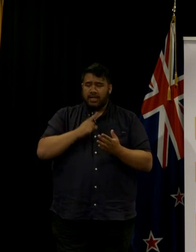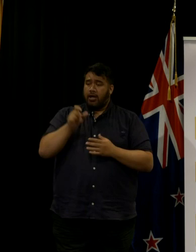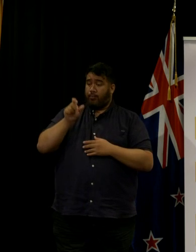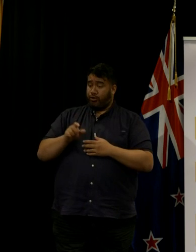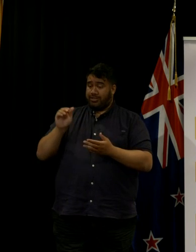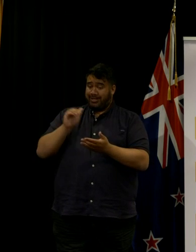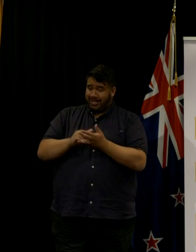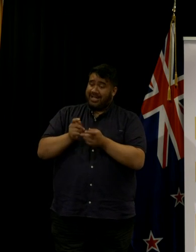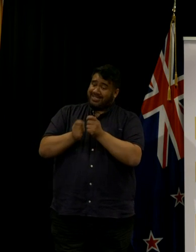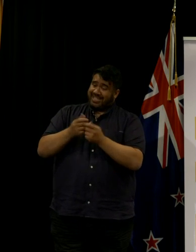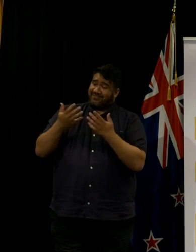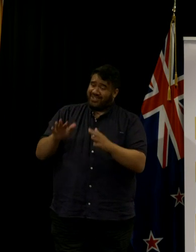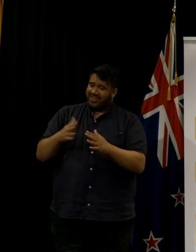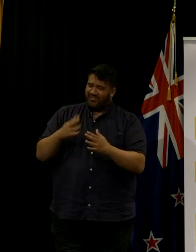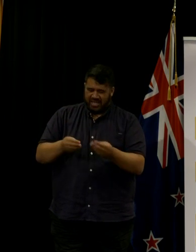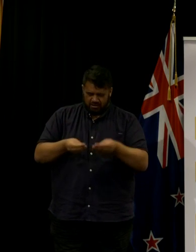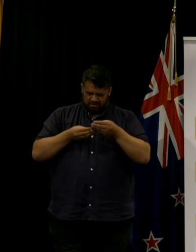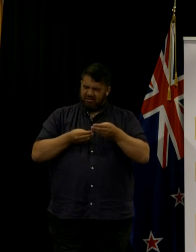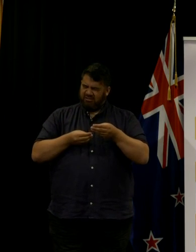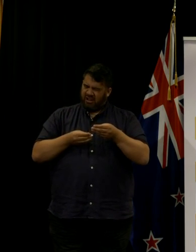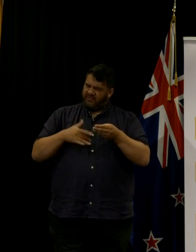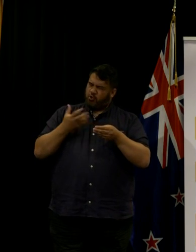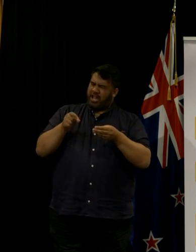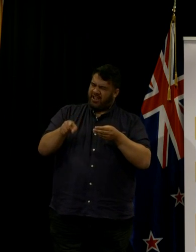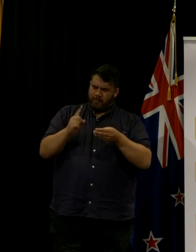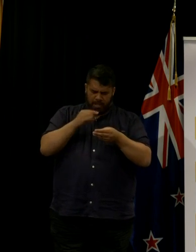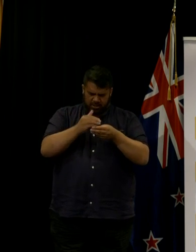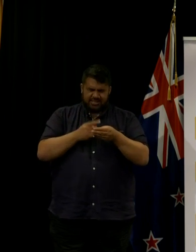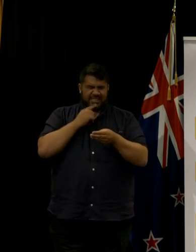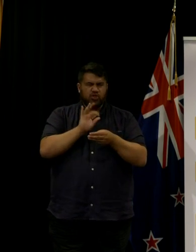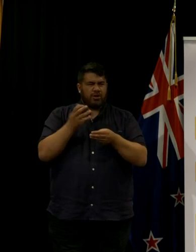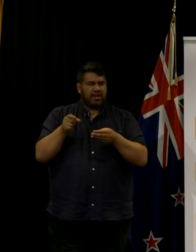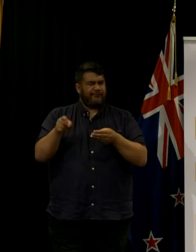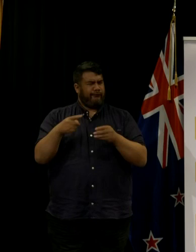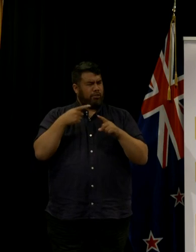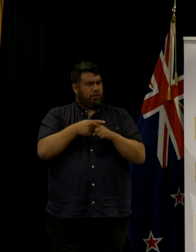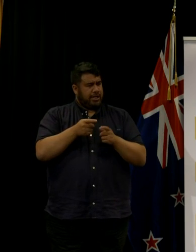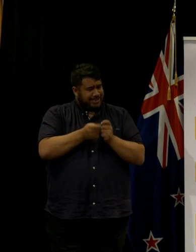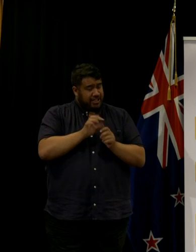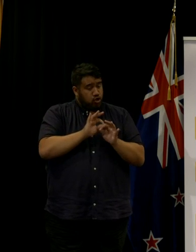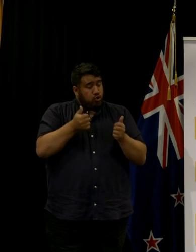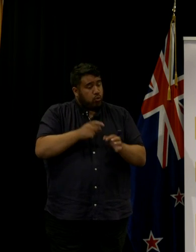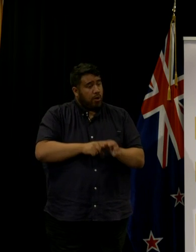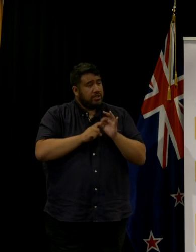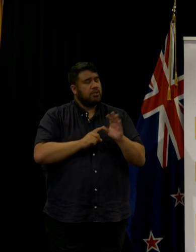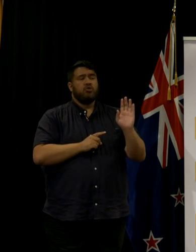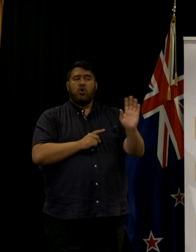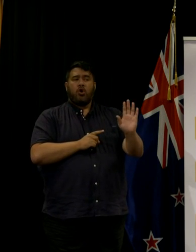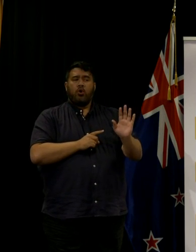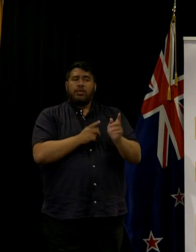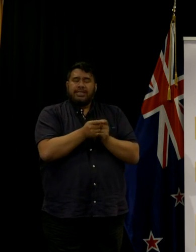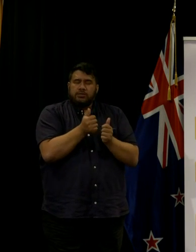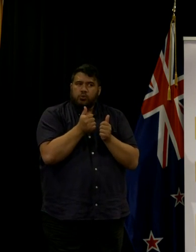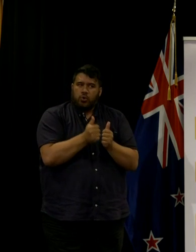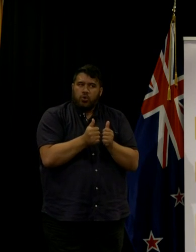legitimacy of the tests, or what's happening there? Now, the test is very sensitive, and it's also very specific to COVID-19. It's just